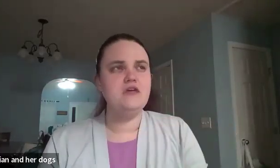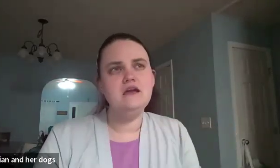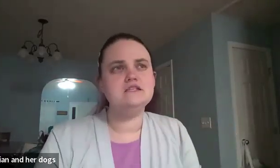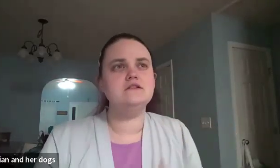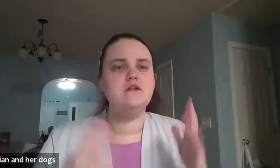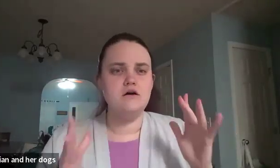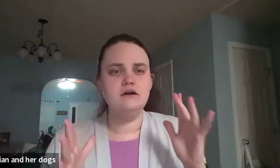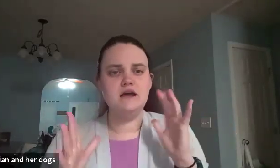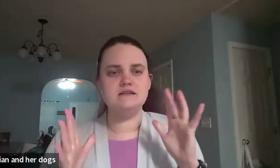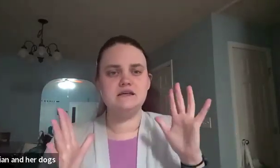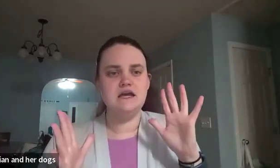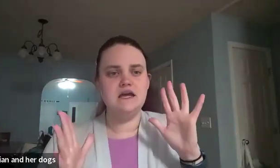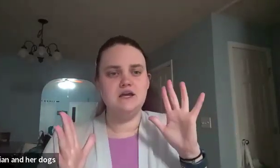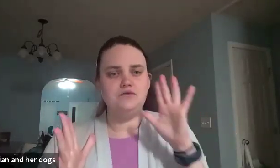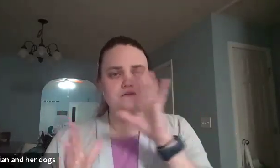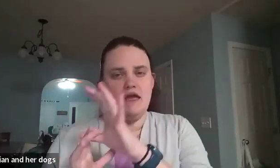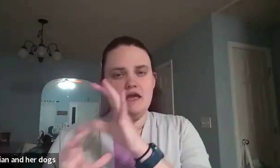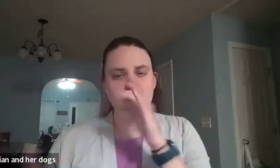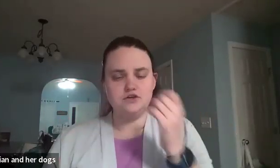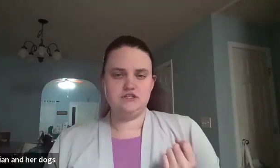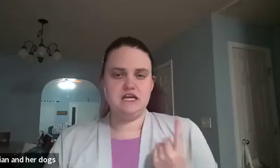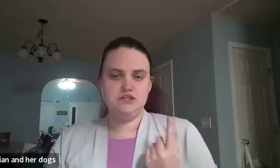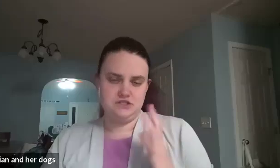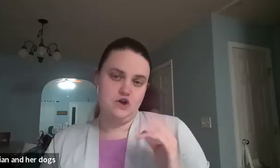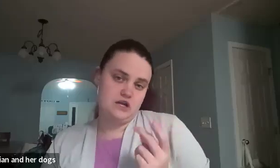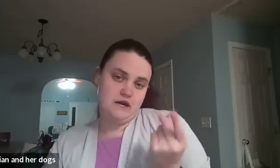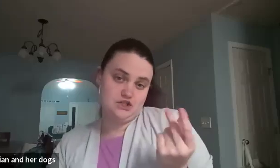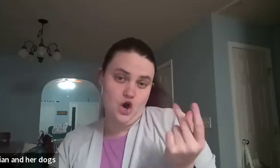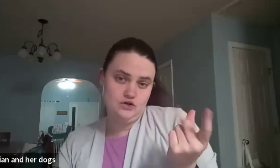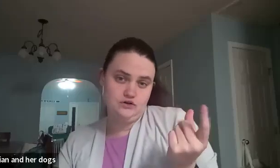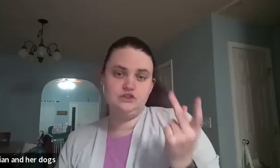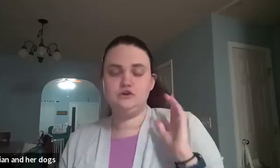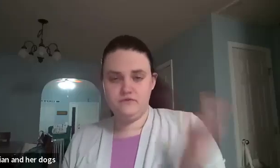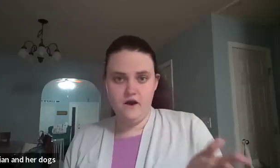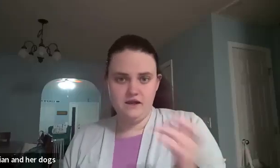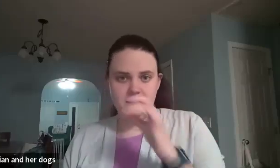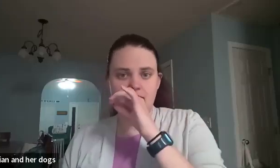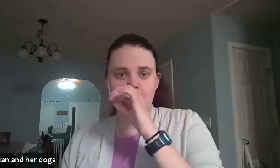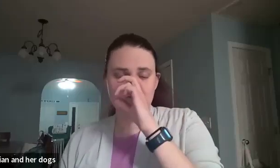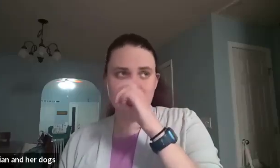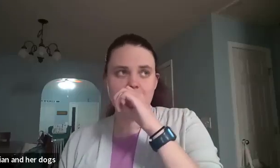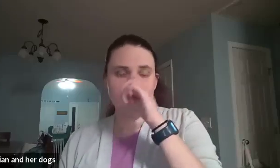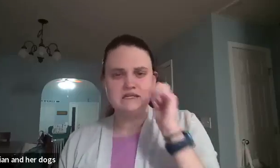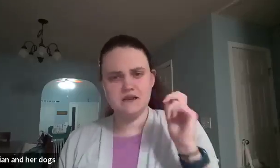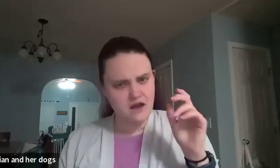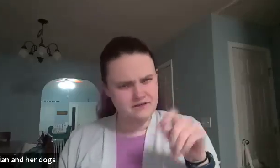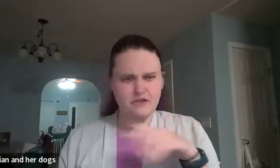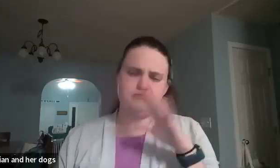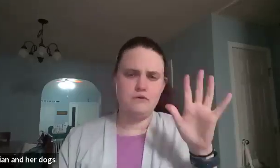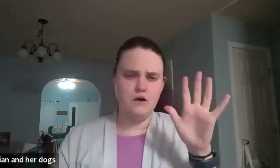think as long as they understand you're still talking about a dog, you're fine. If they did get kind of like thrown